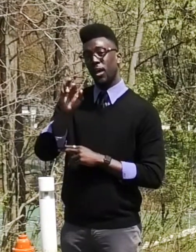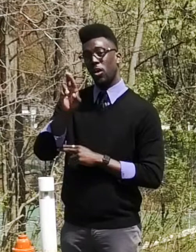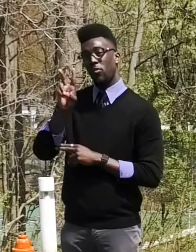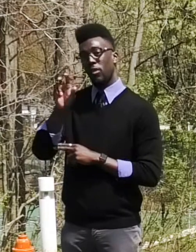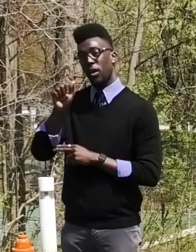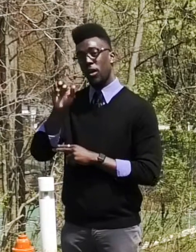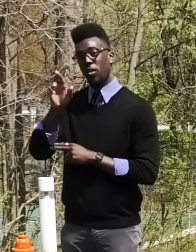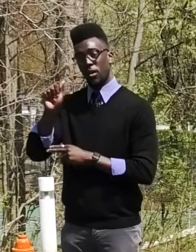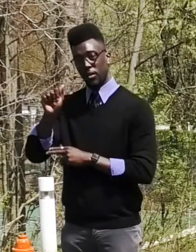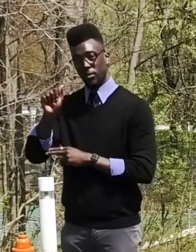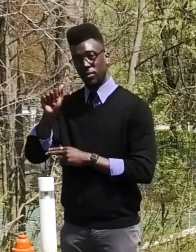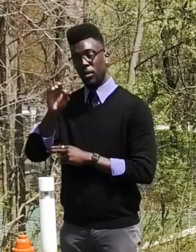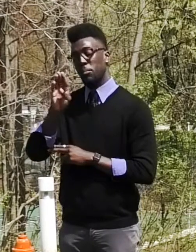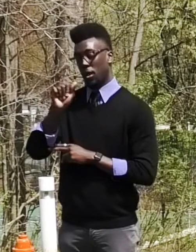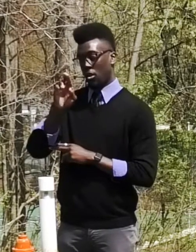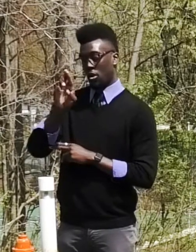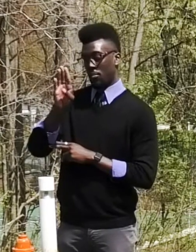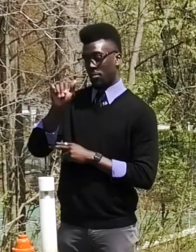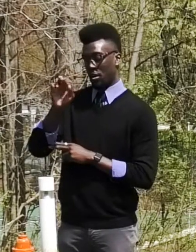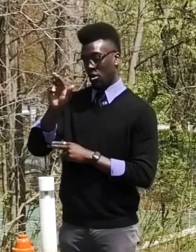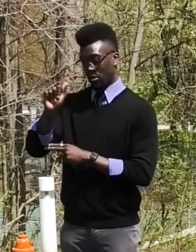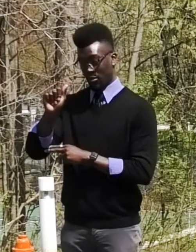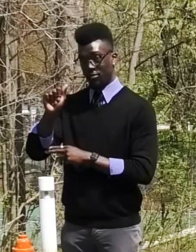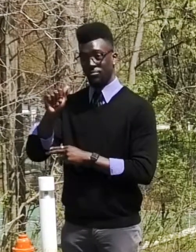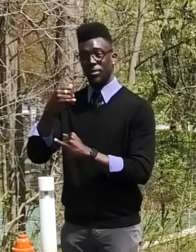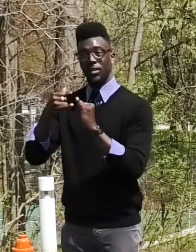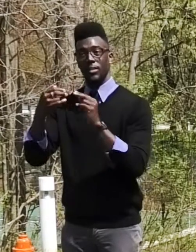B-A-R-B-A-R-A, and my last name is